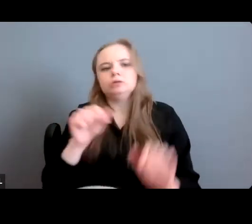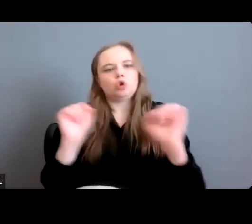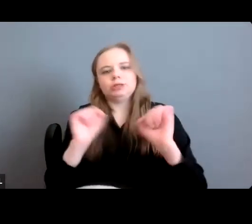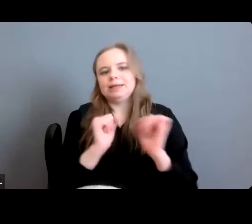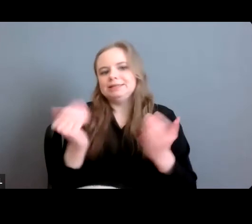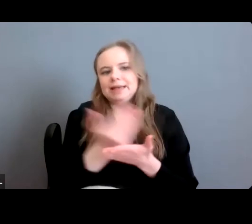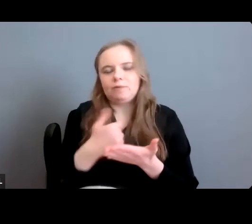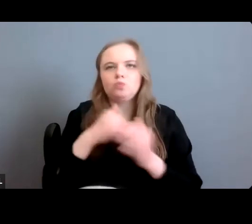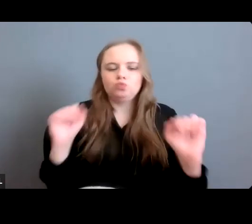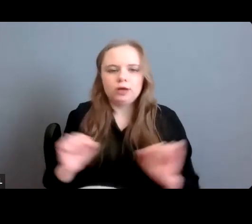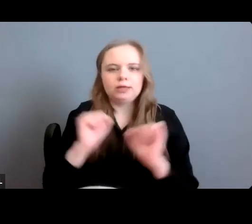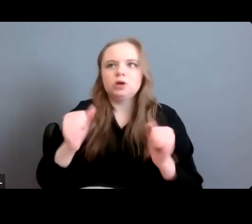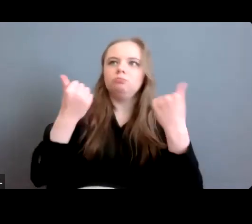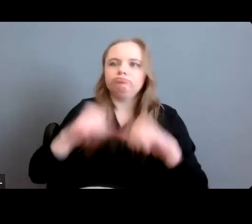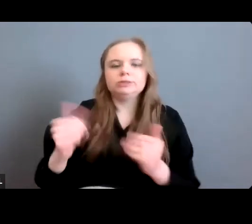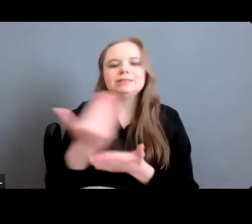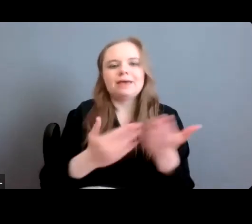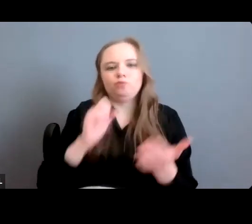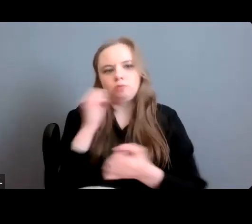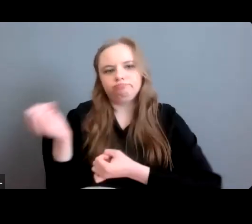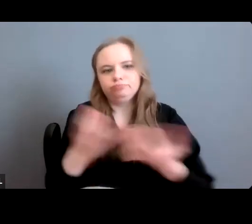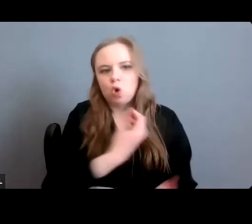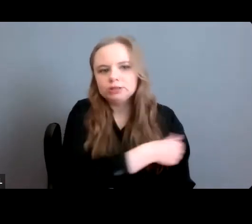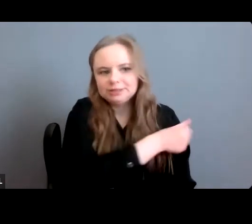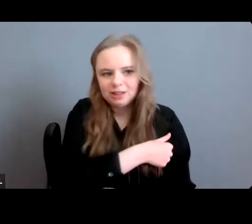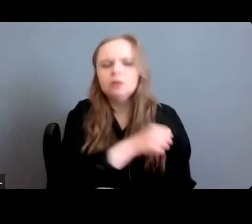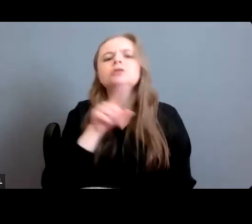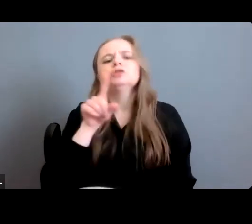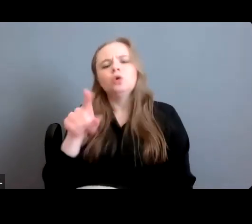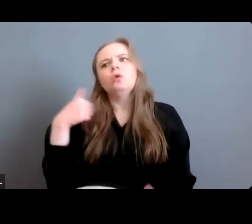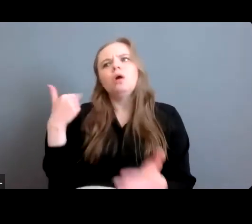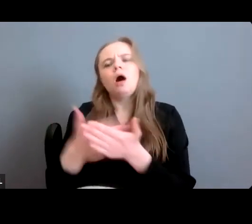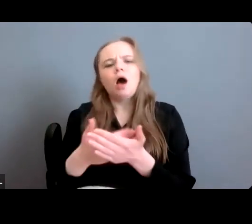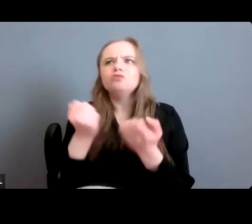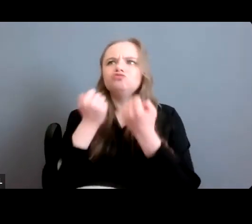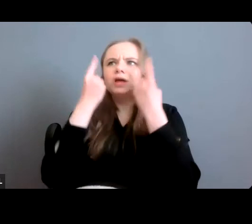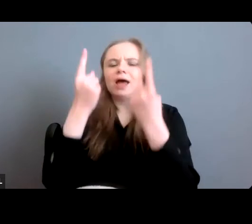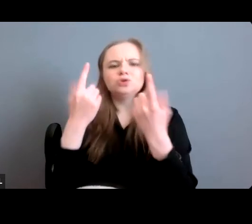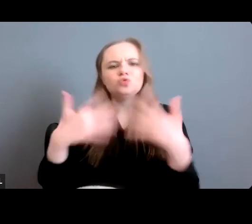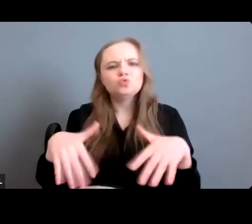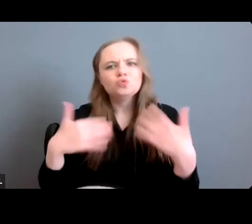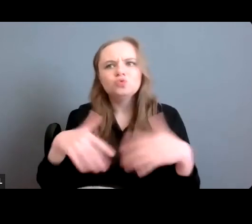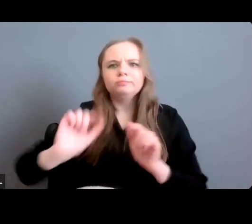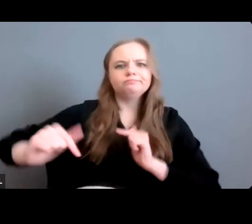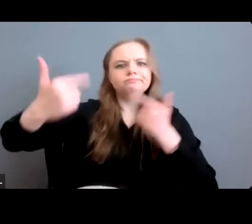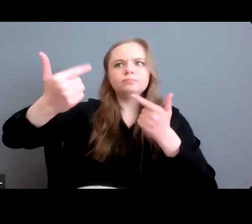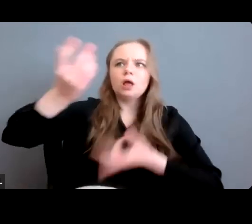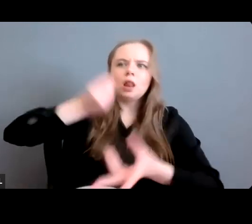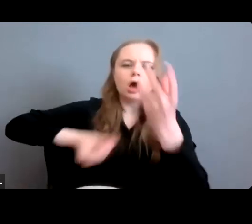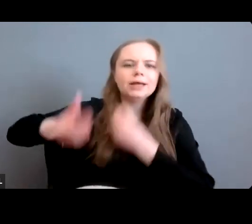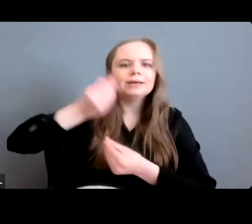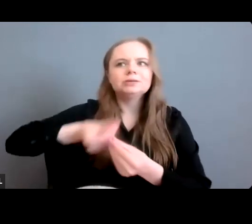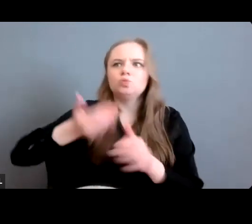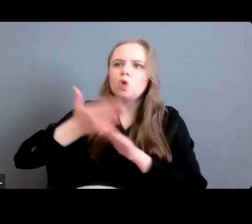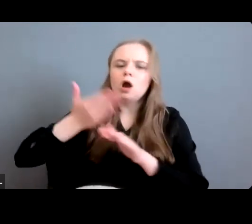procedure. So that has given me an insight and an ability to sort of see what the impact of remote learning, remote working,